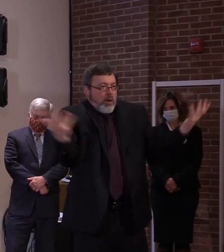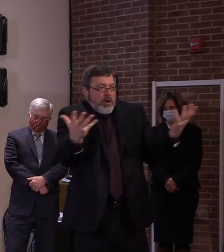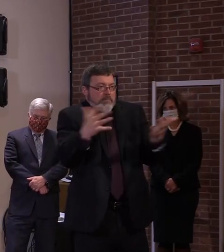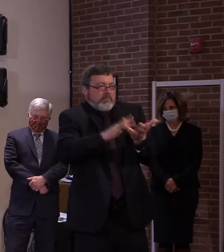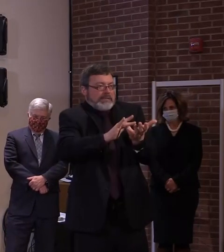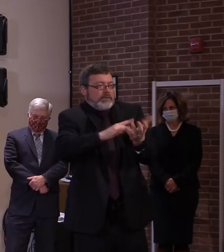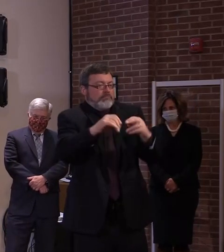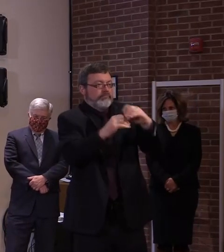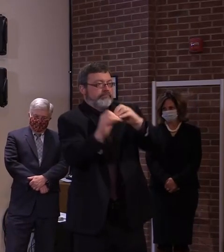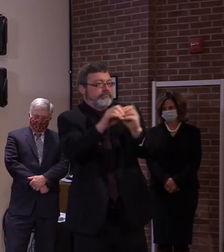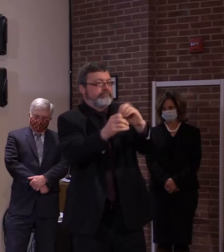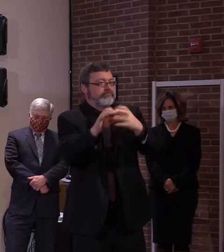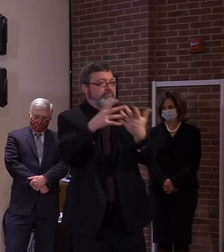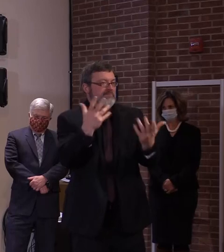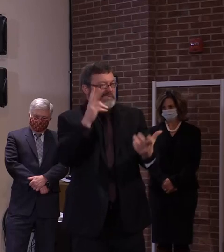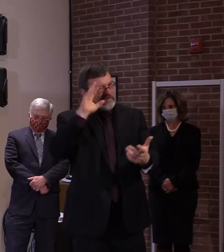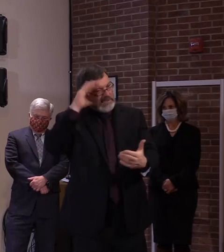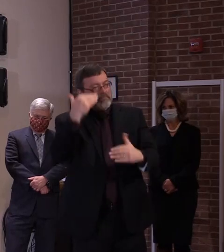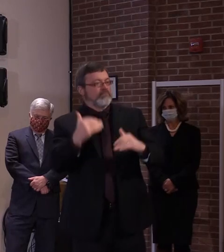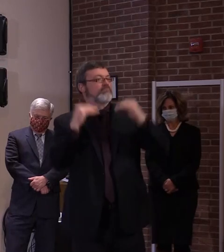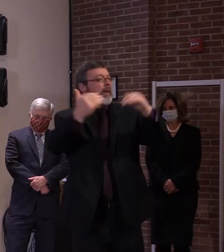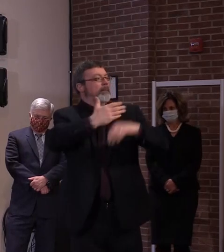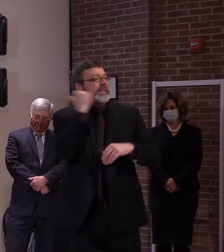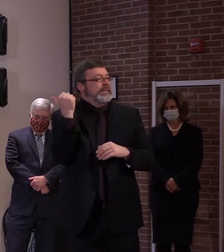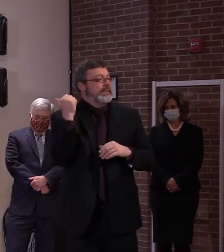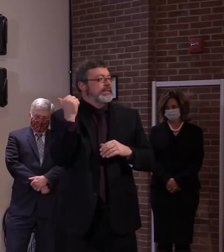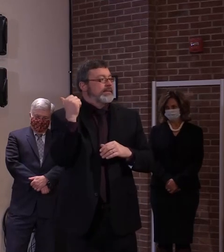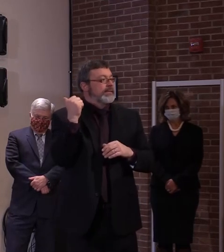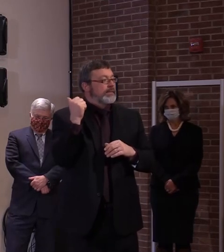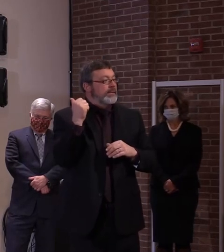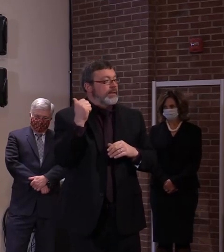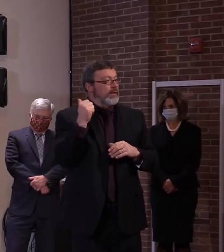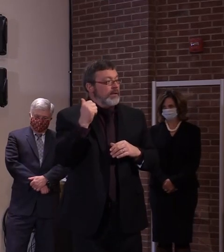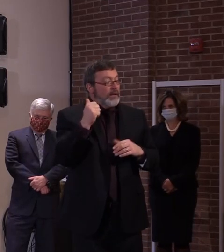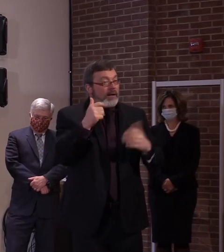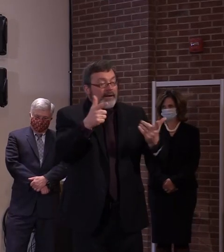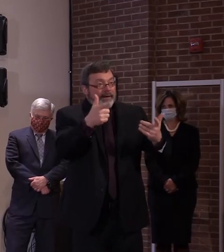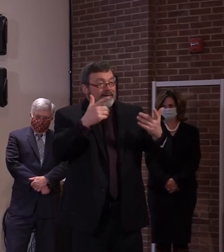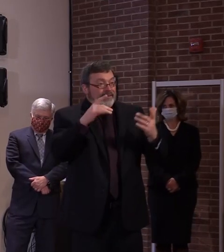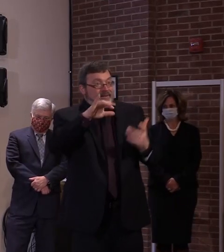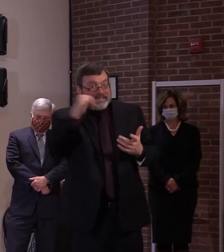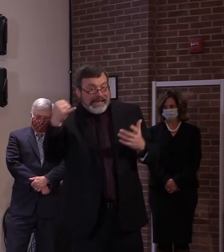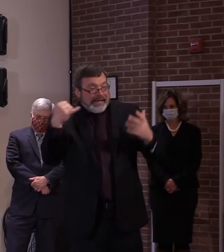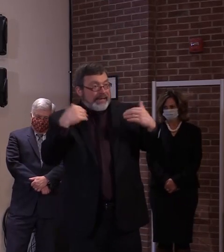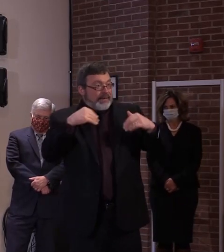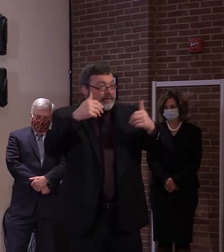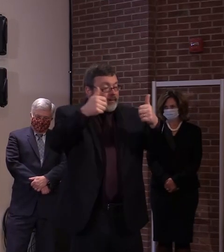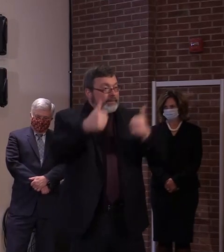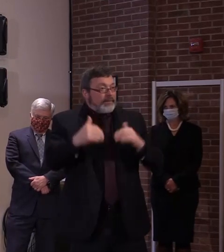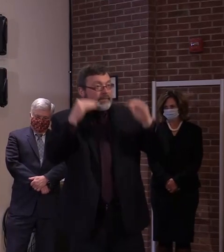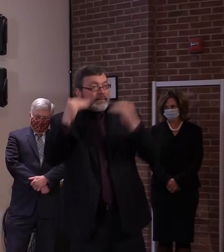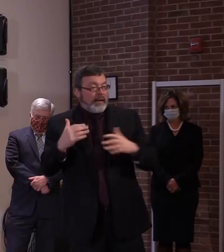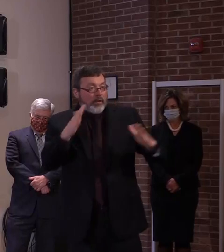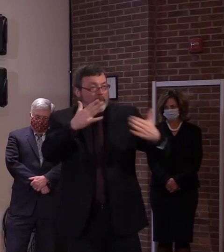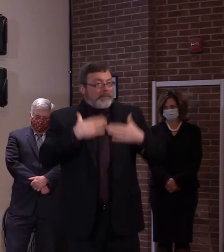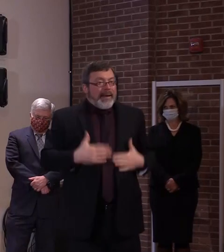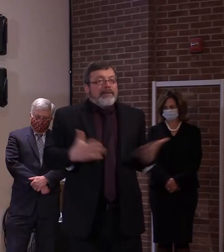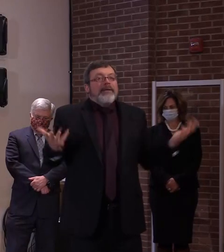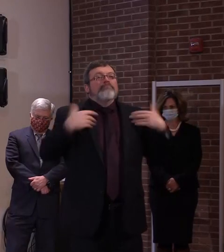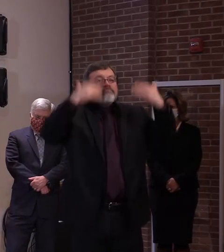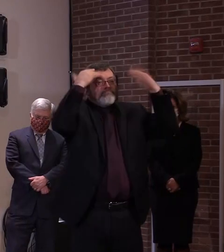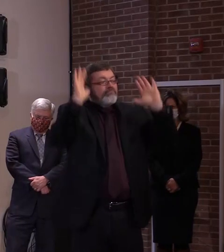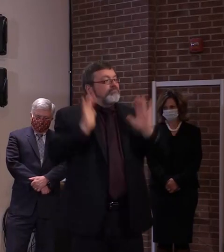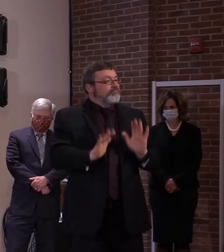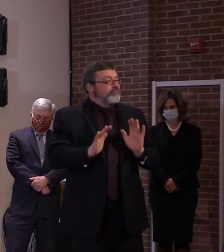those levels over the ensuing months. So if recommendations change, it'll be because people have used the science and used the